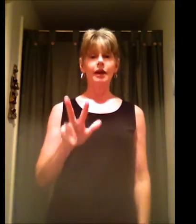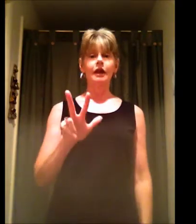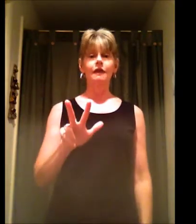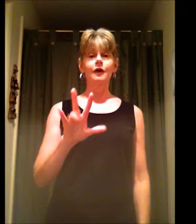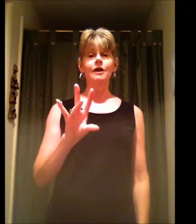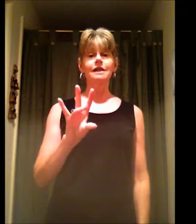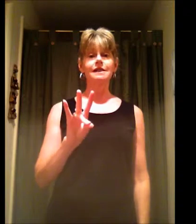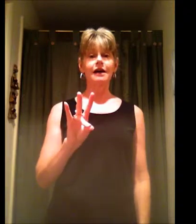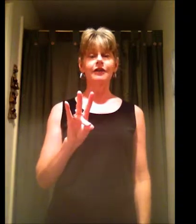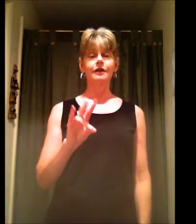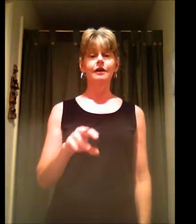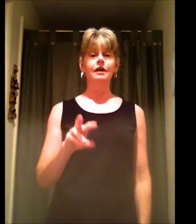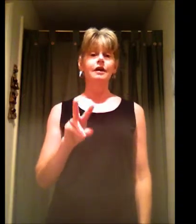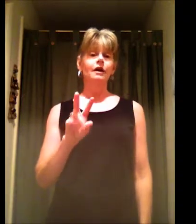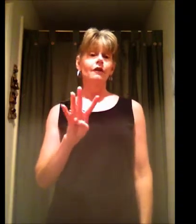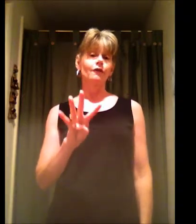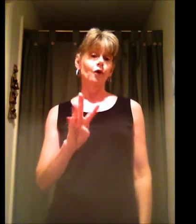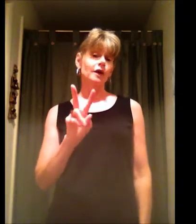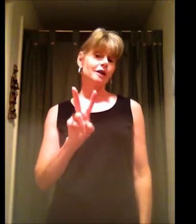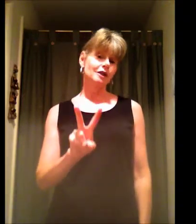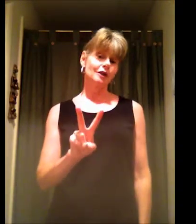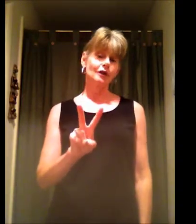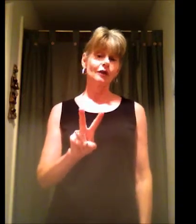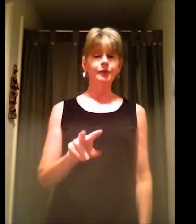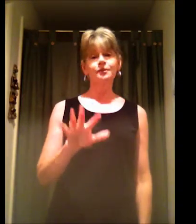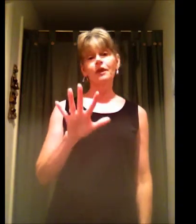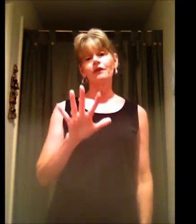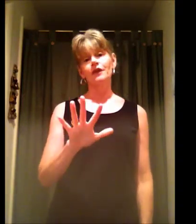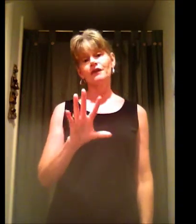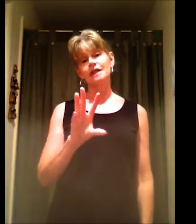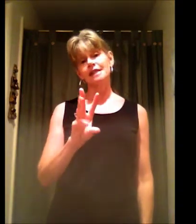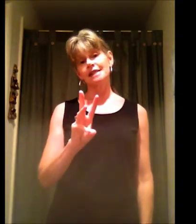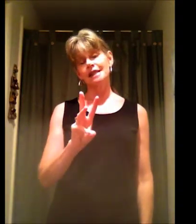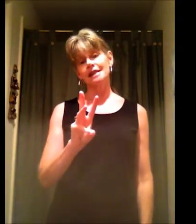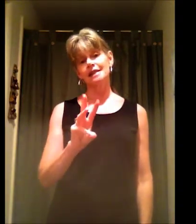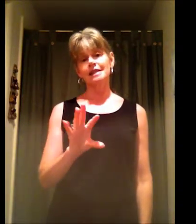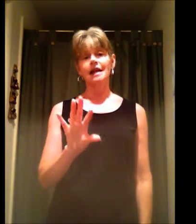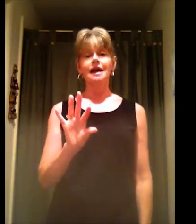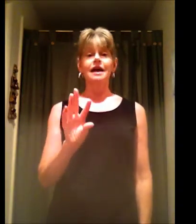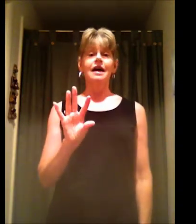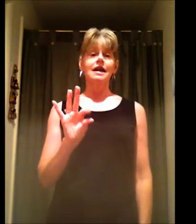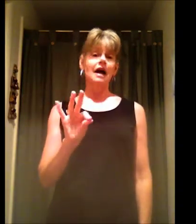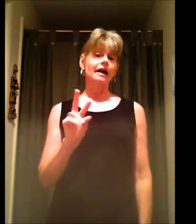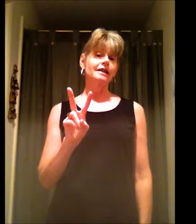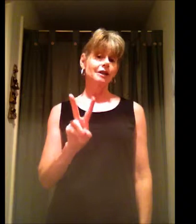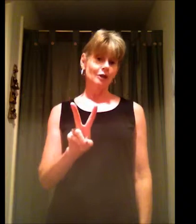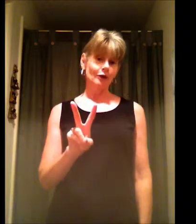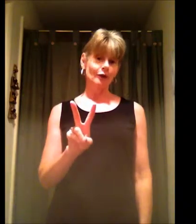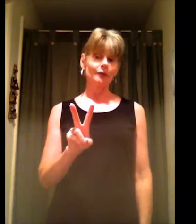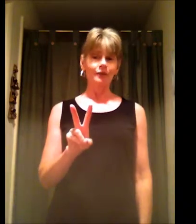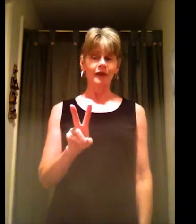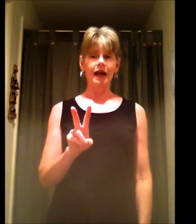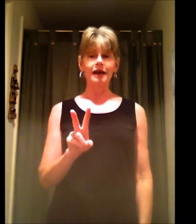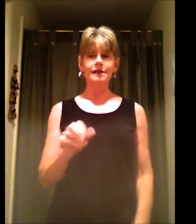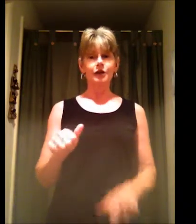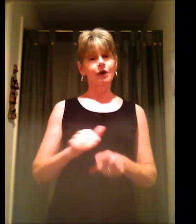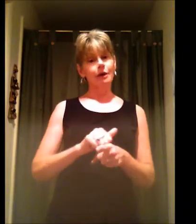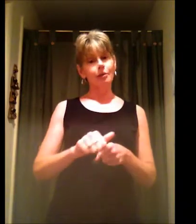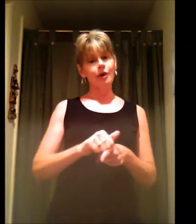be. 37, 42, 56, 92. Okay, so you can